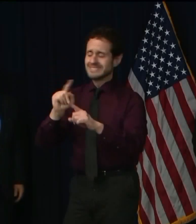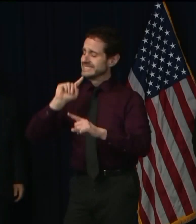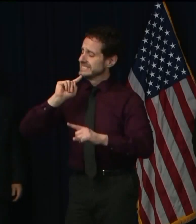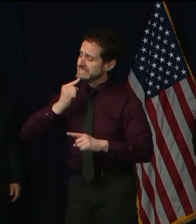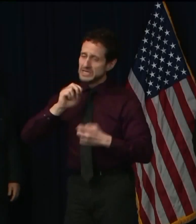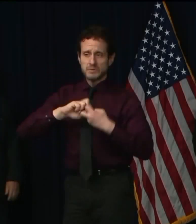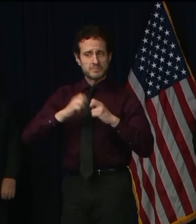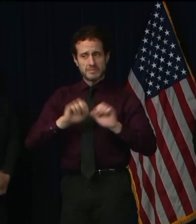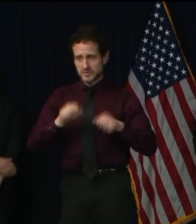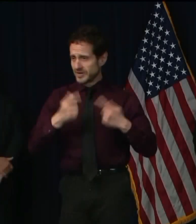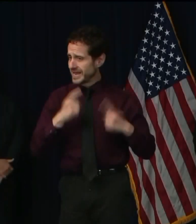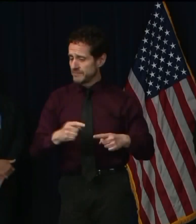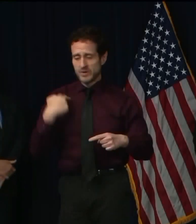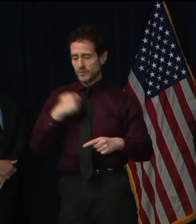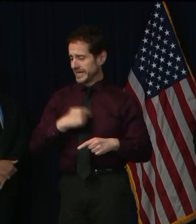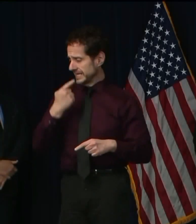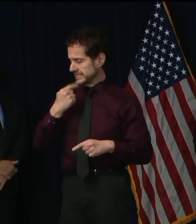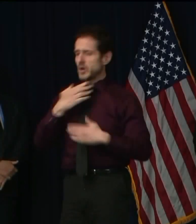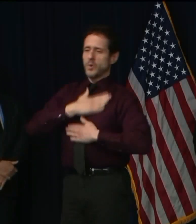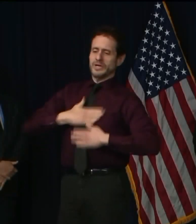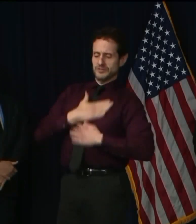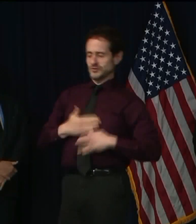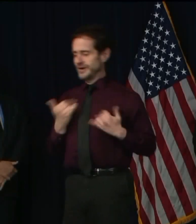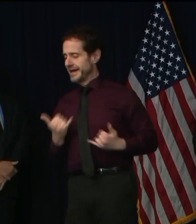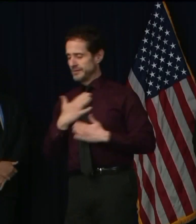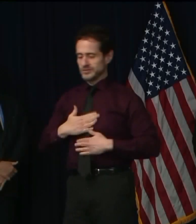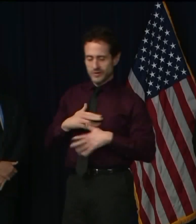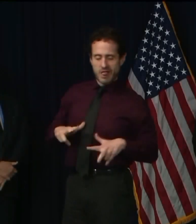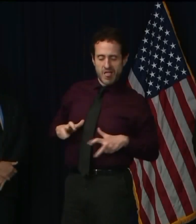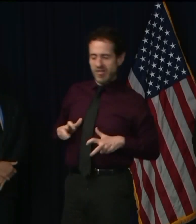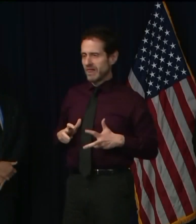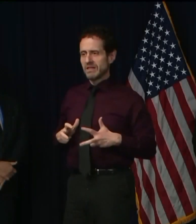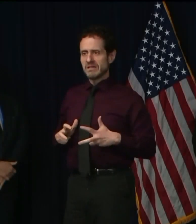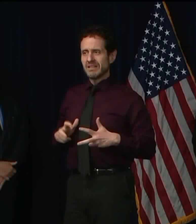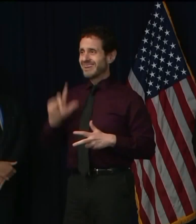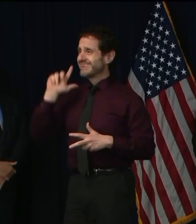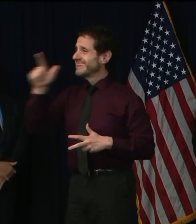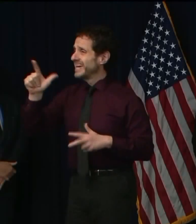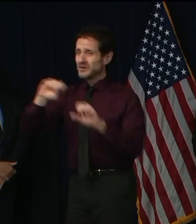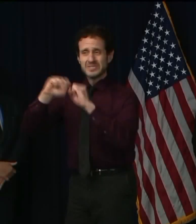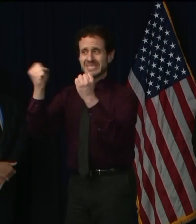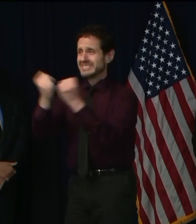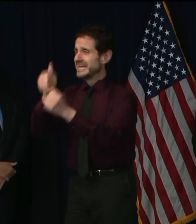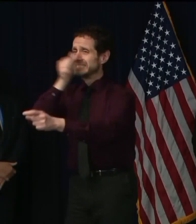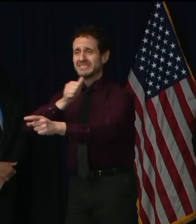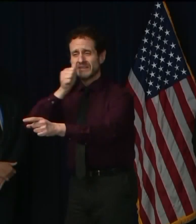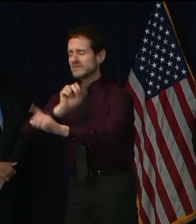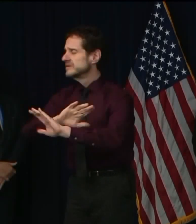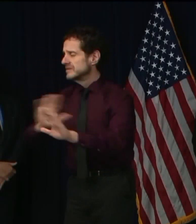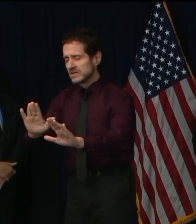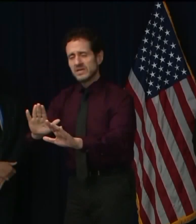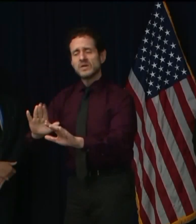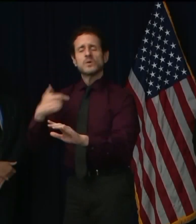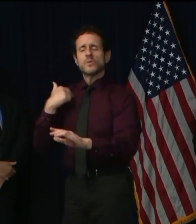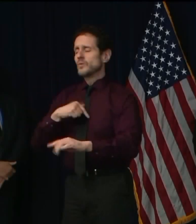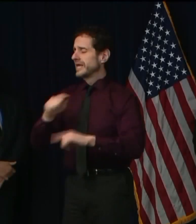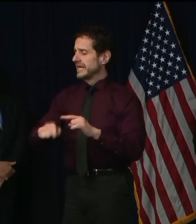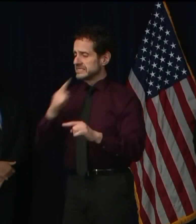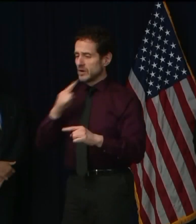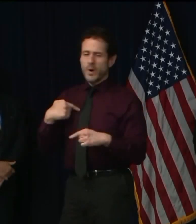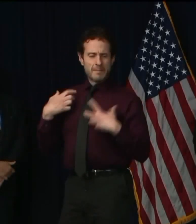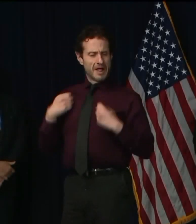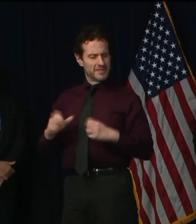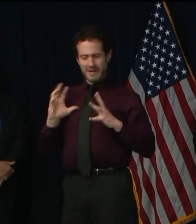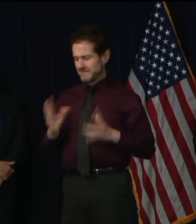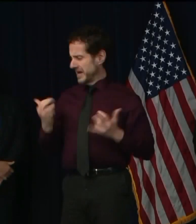short-term wins at the cost of our society. Let us not grow weary in well-doing. Let's stay